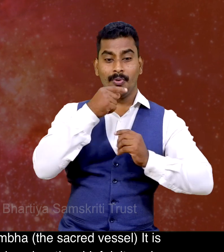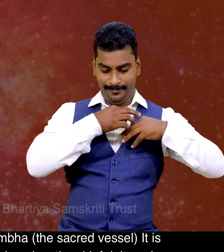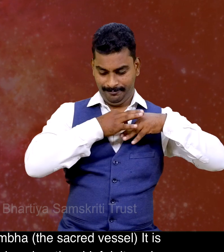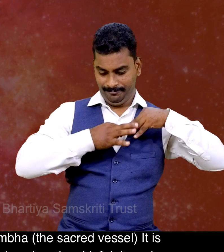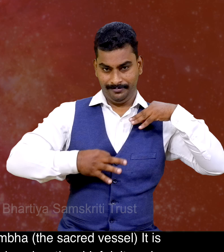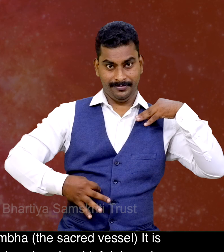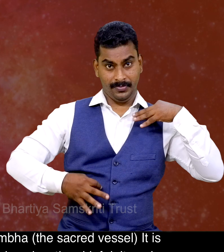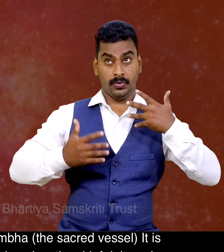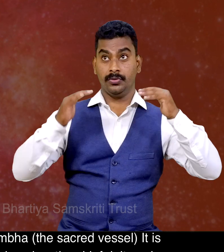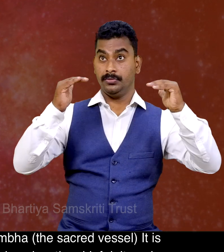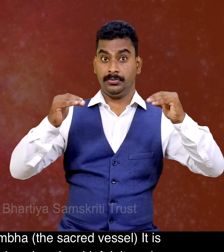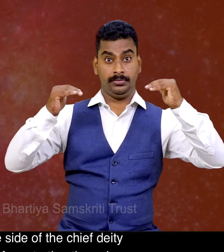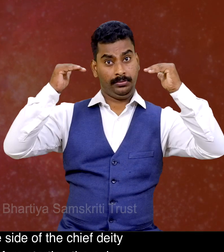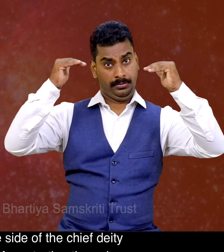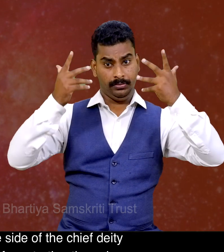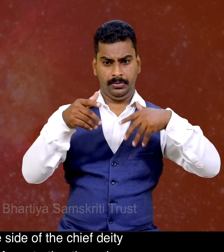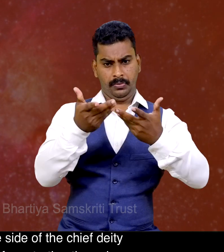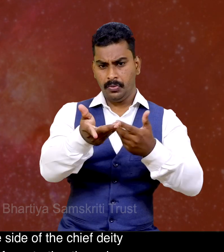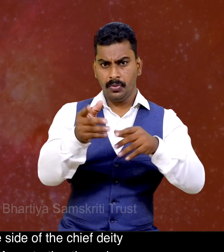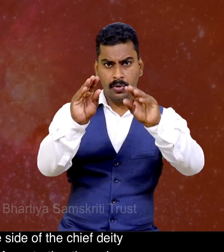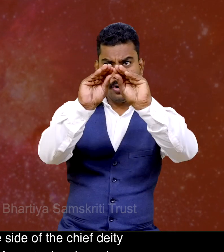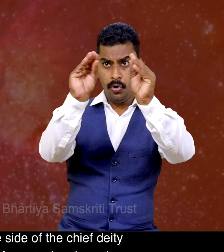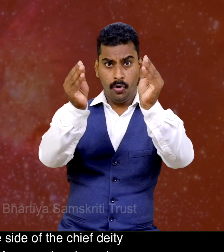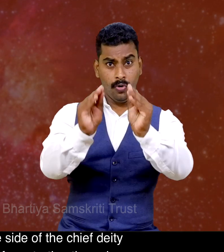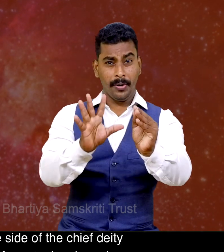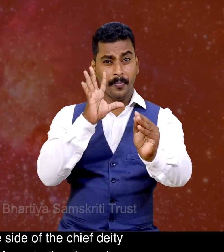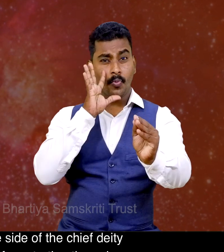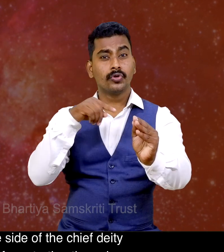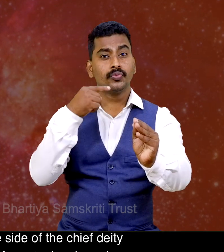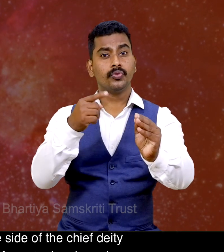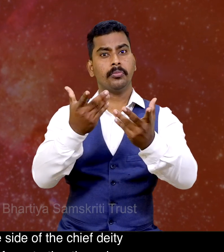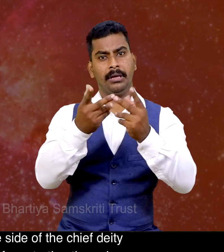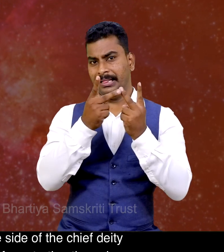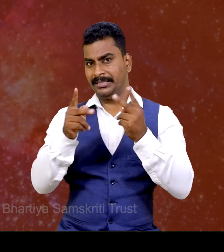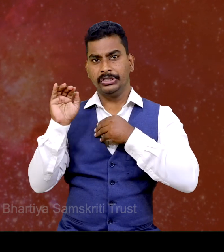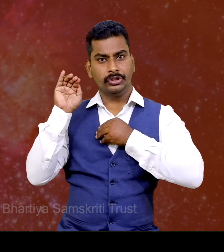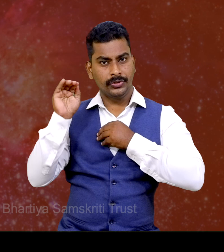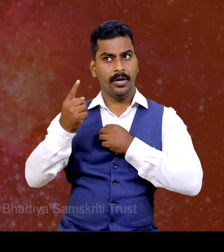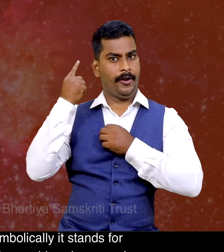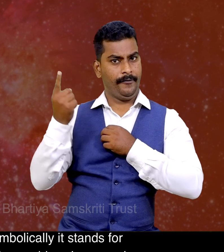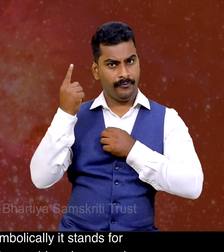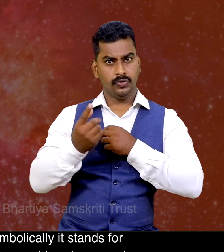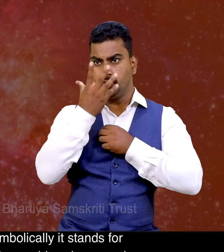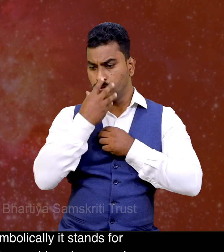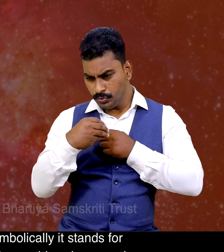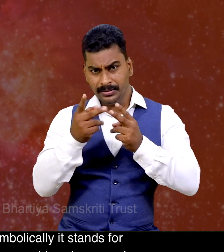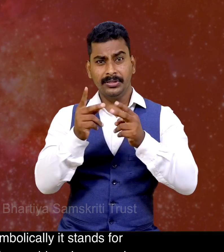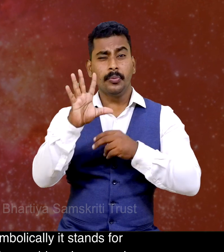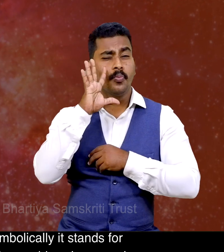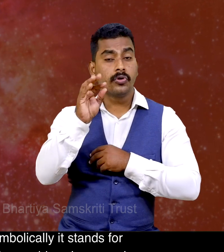chief deity or by the side of the chief deity before starting the puja. Symbolically, it stands